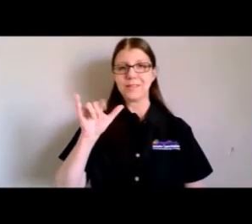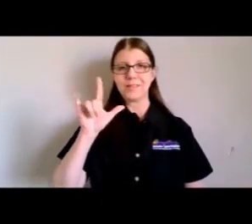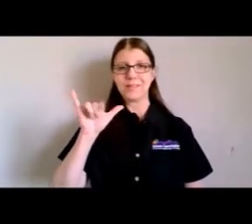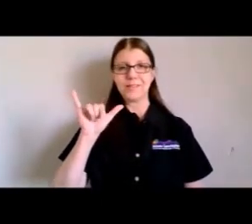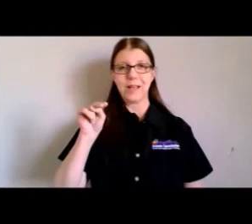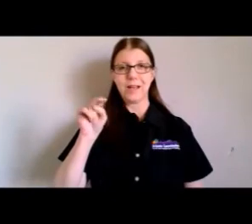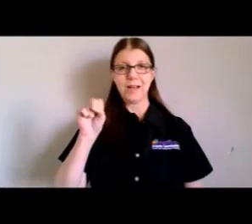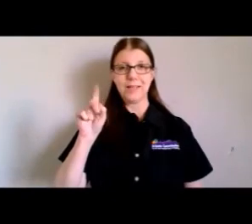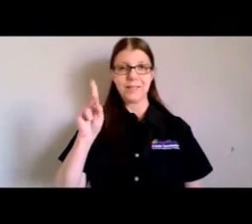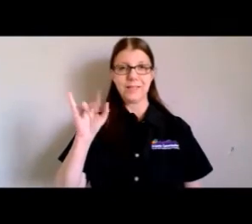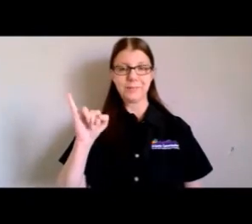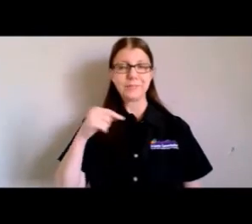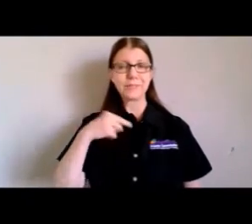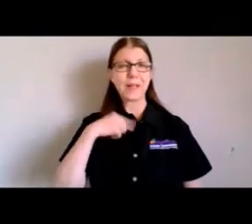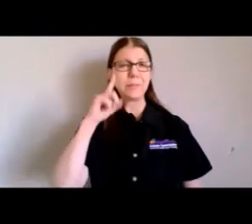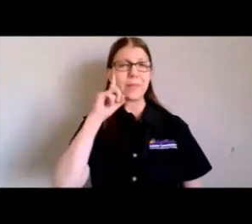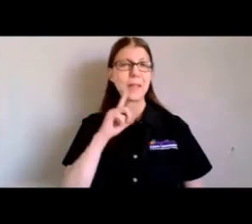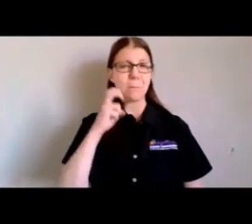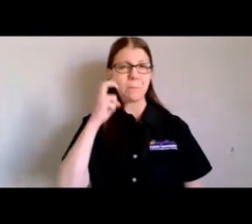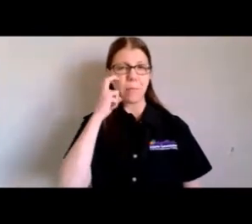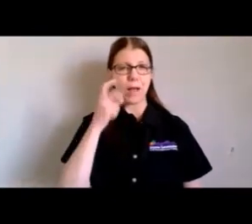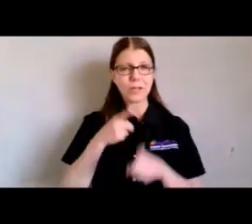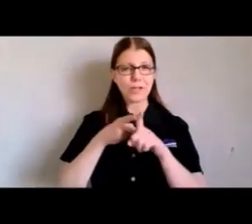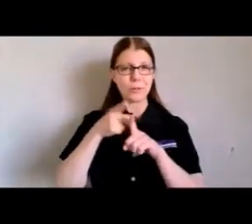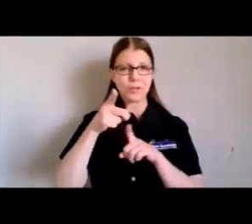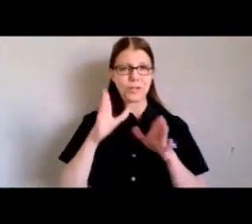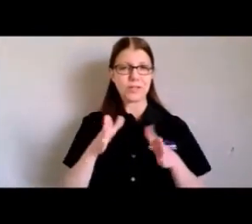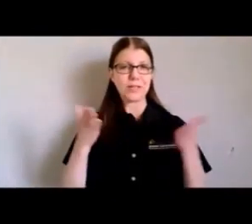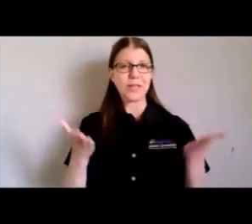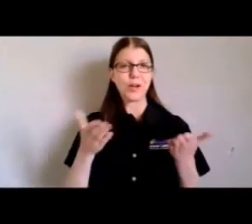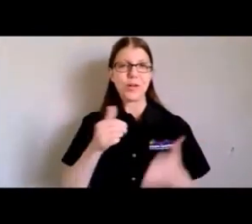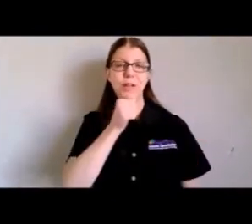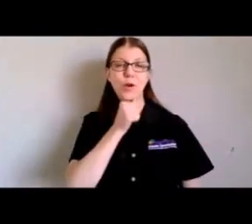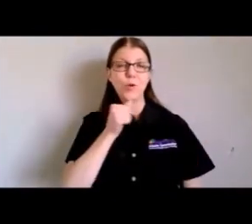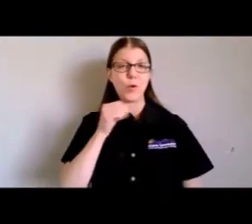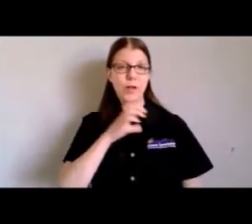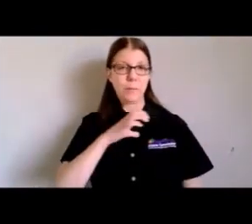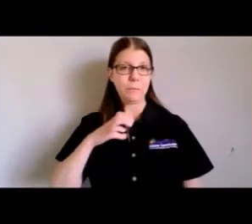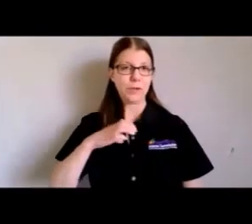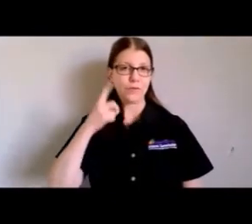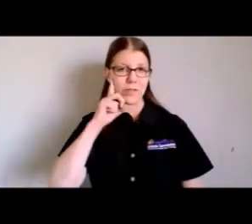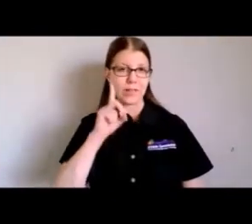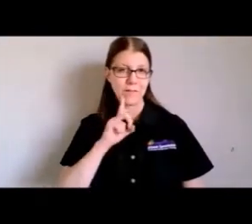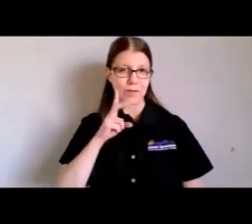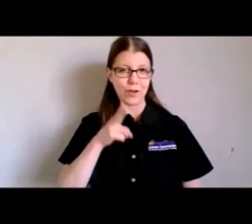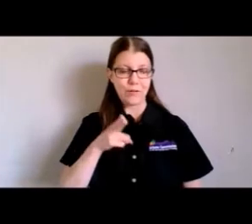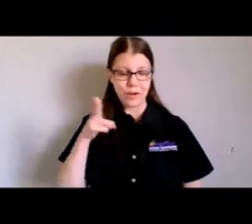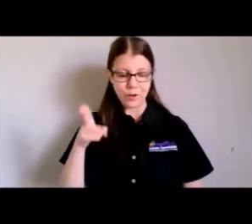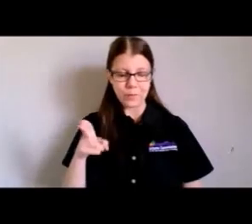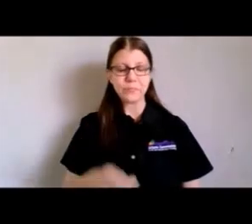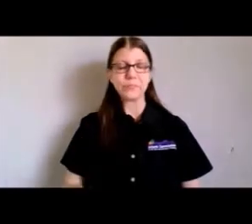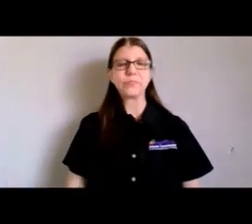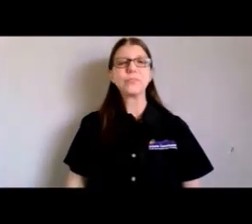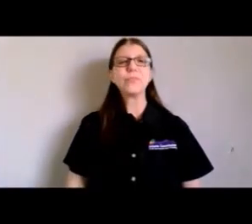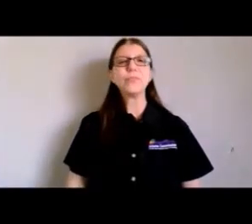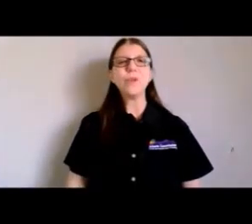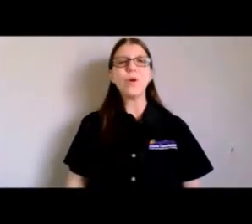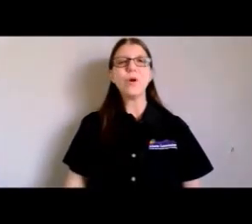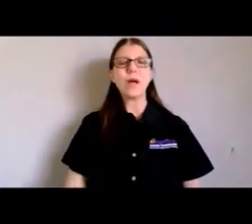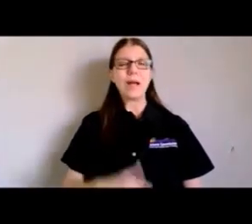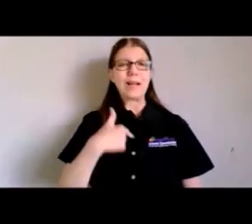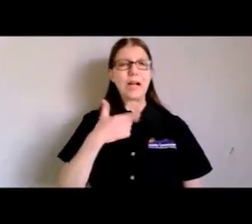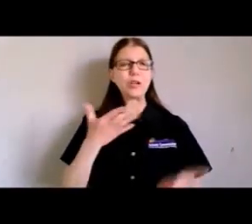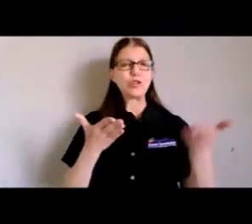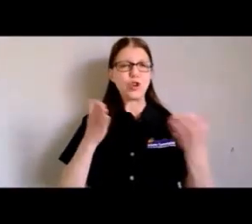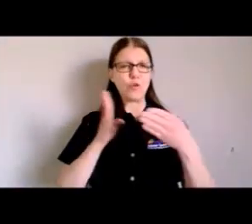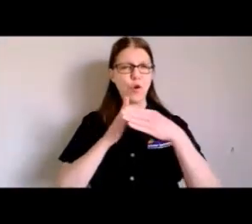Hello, I'm Julie Stalinsky. I'm the DeafBlind Specialist at the Arizona Commission for the Deaf and Hard of Hearing.